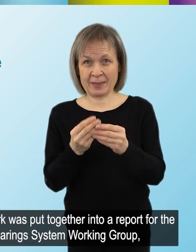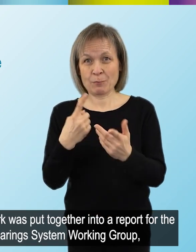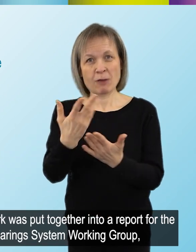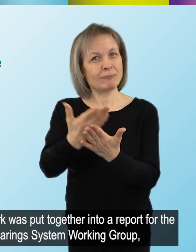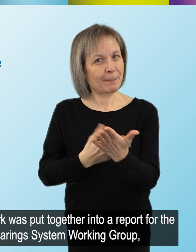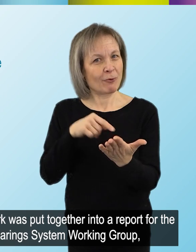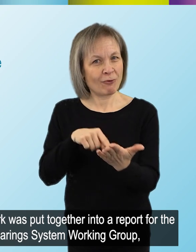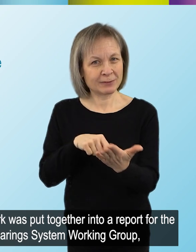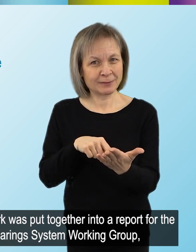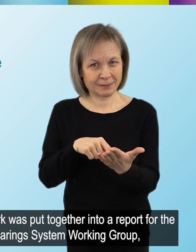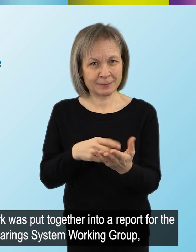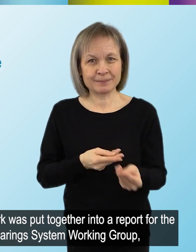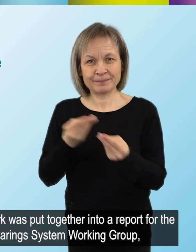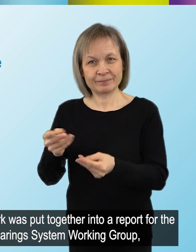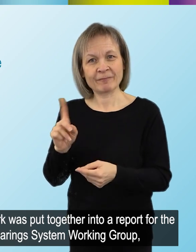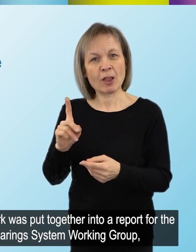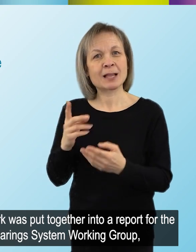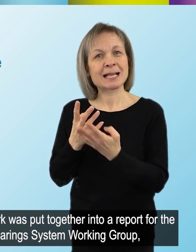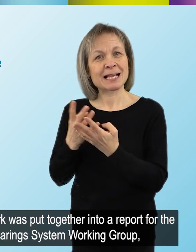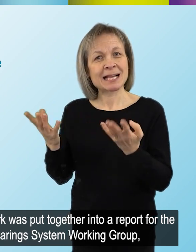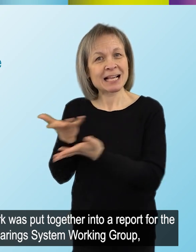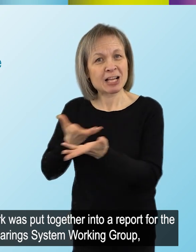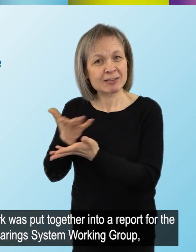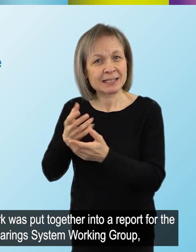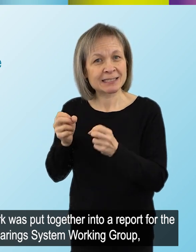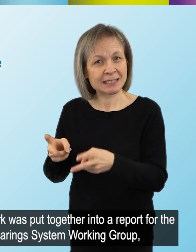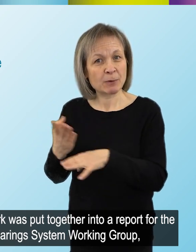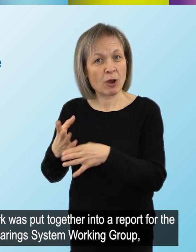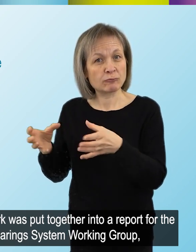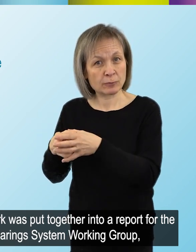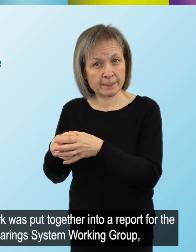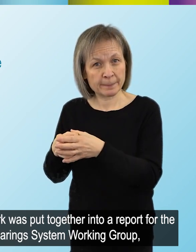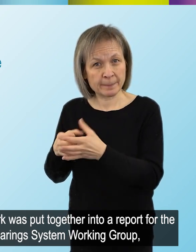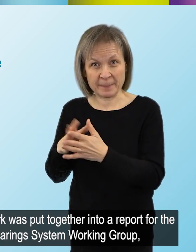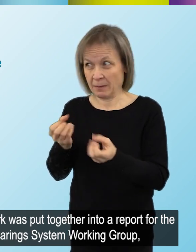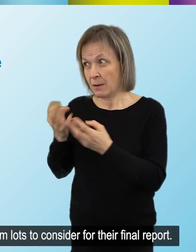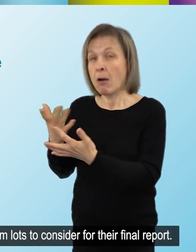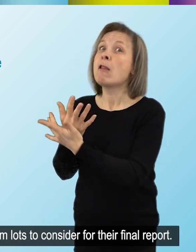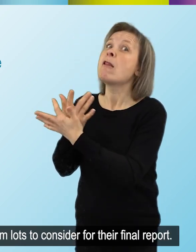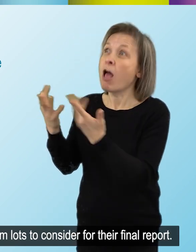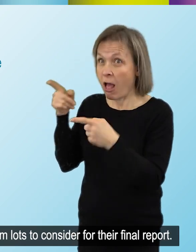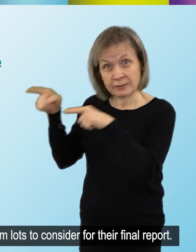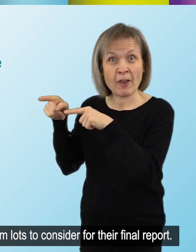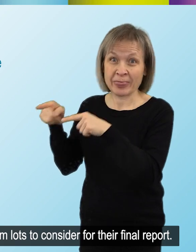All the work was put together into a report for the Hearings System Working Group, giving them lots to consider for their final report.